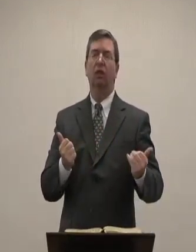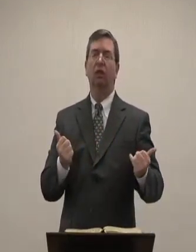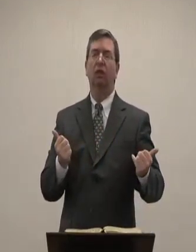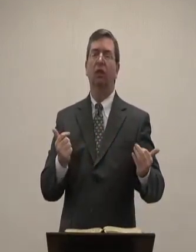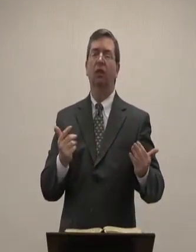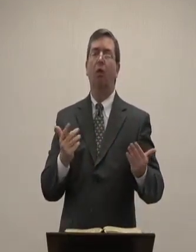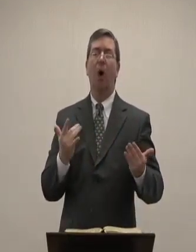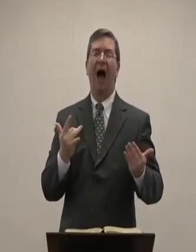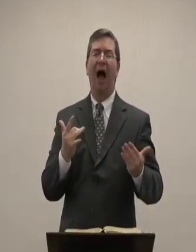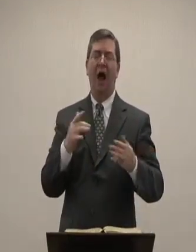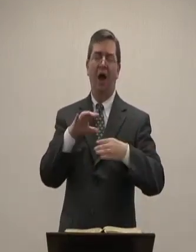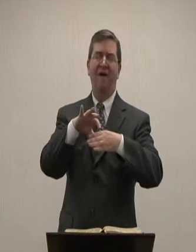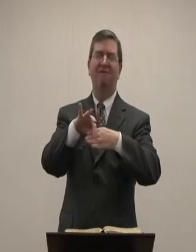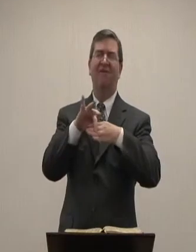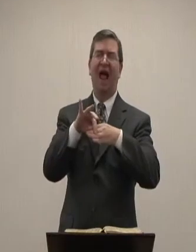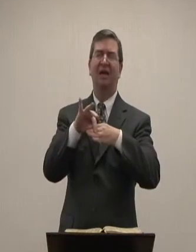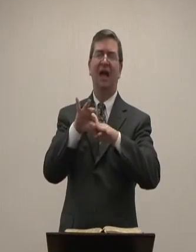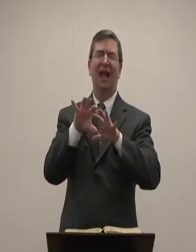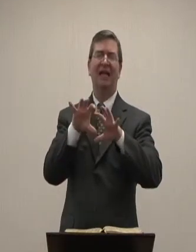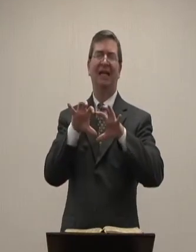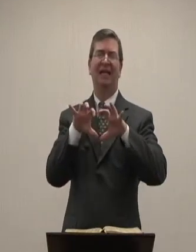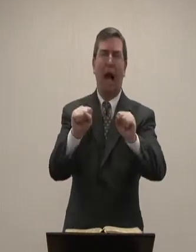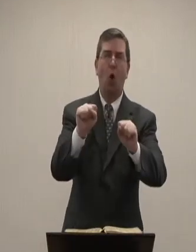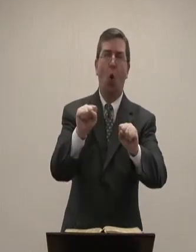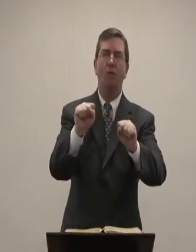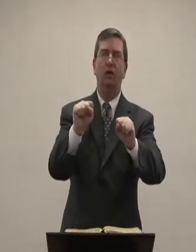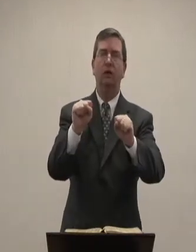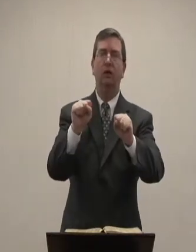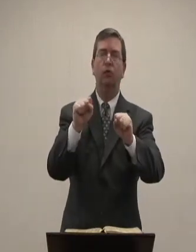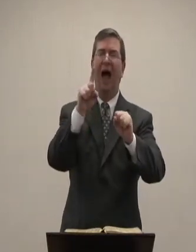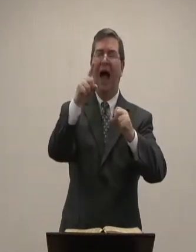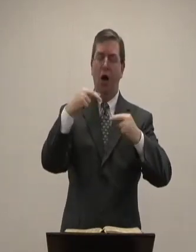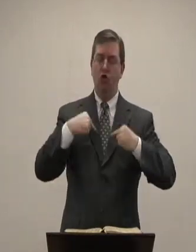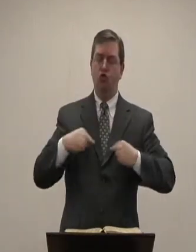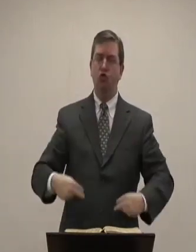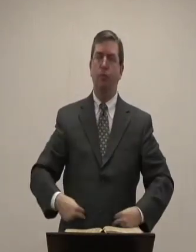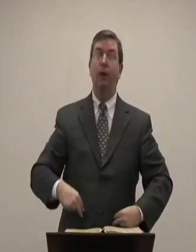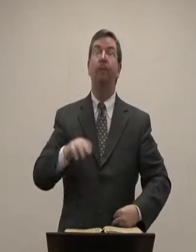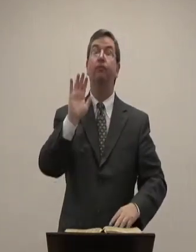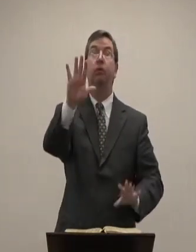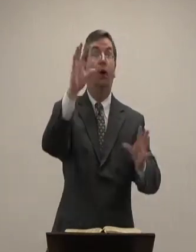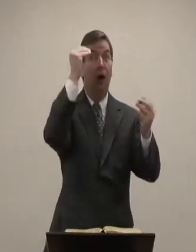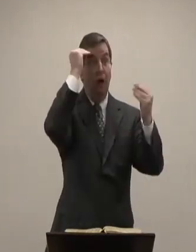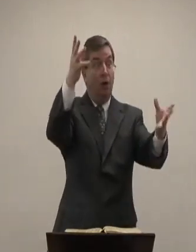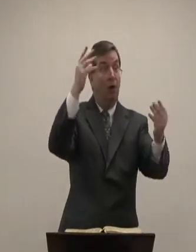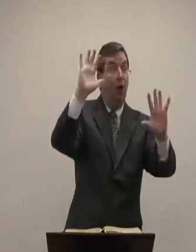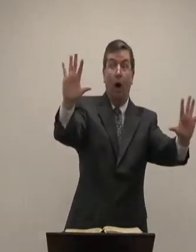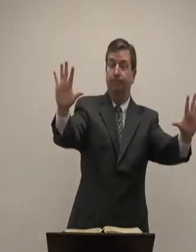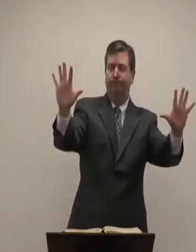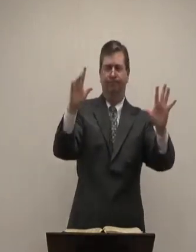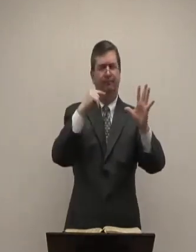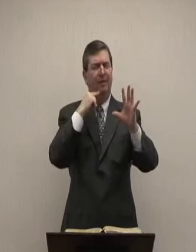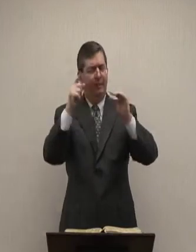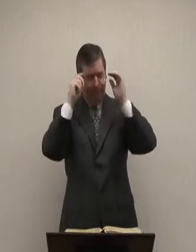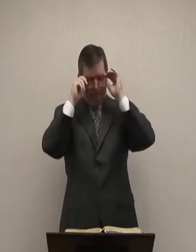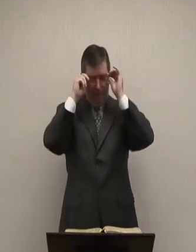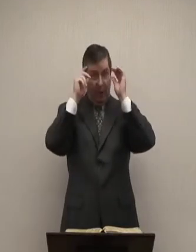Without the Word of God, conviction is gone. It's like your flesh taking full control of you.